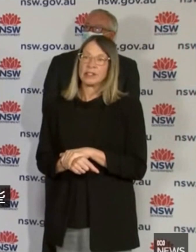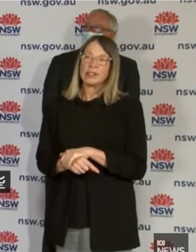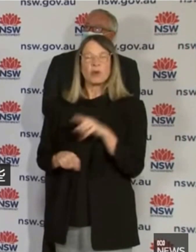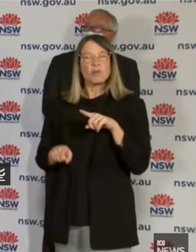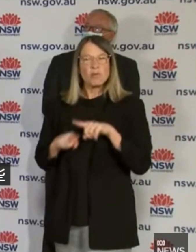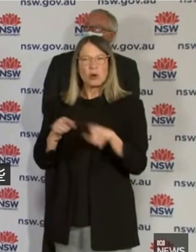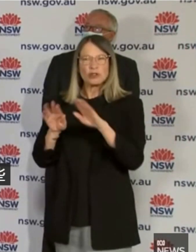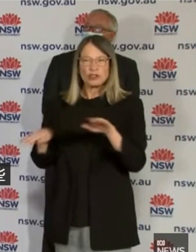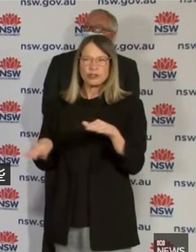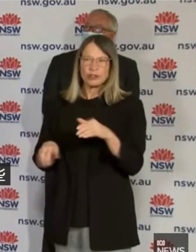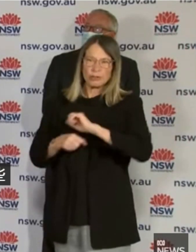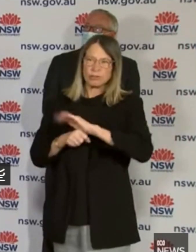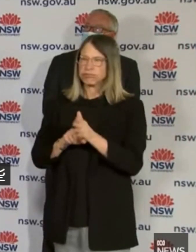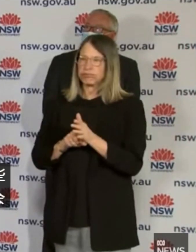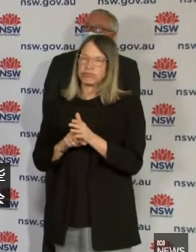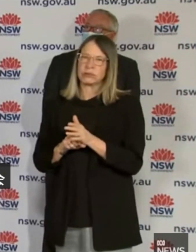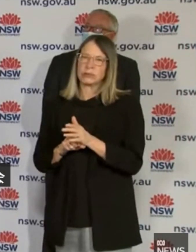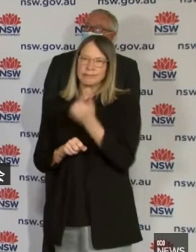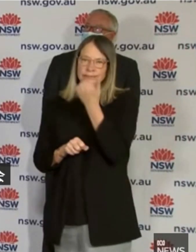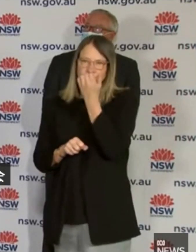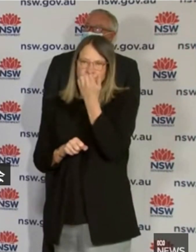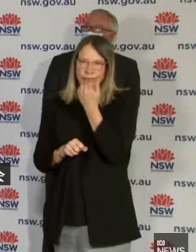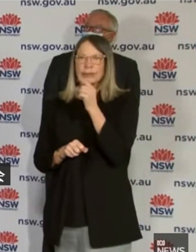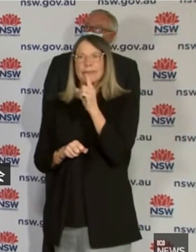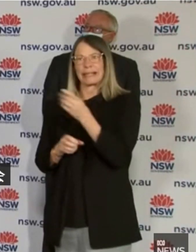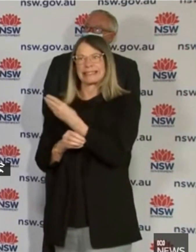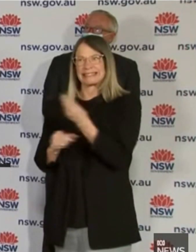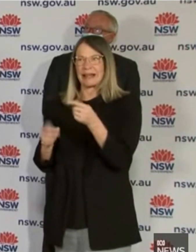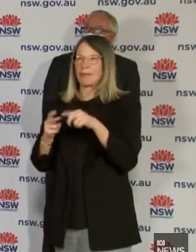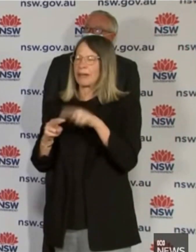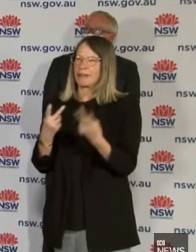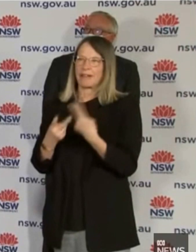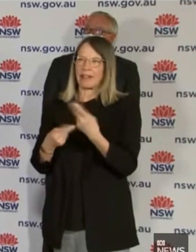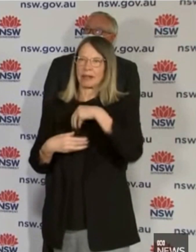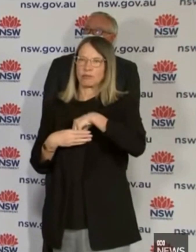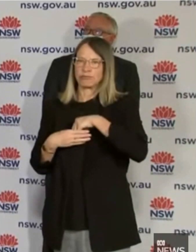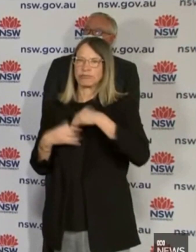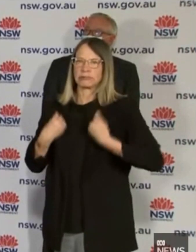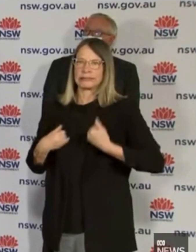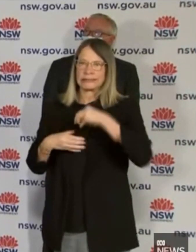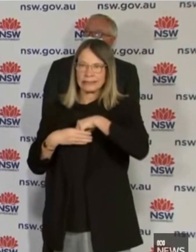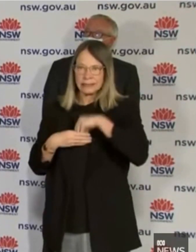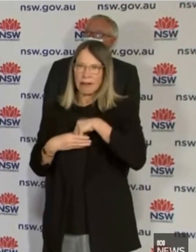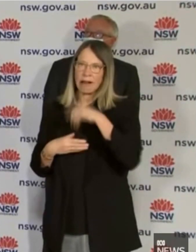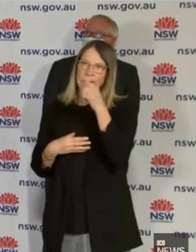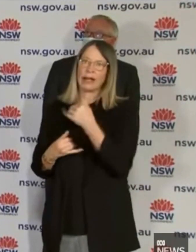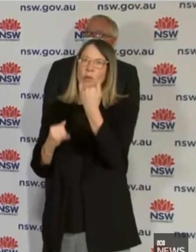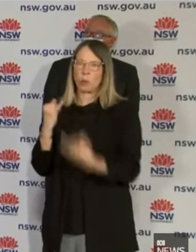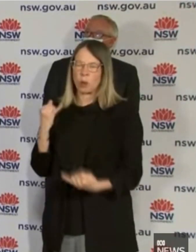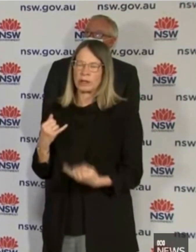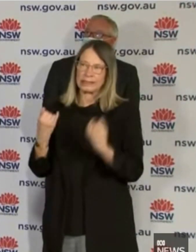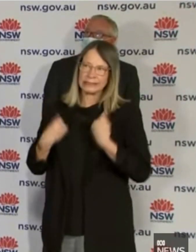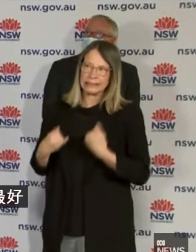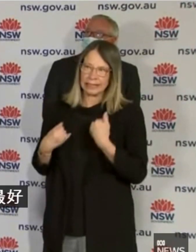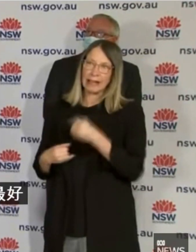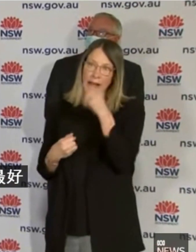some kids with underlying medical problems can get a really severe illness, and they can die from it. So, on the balance,